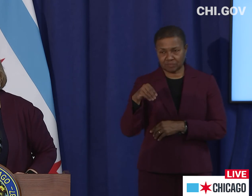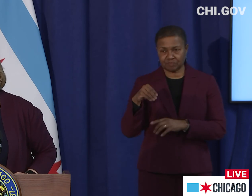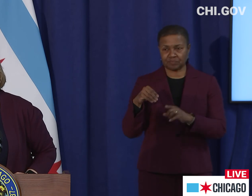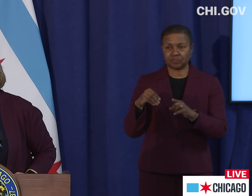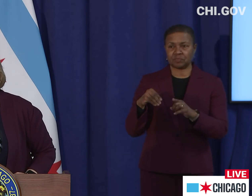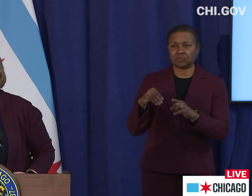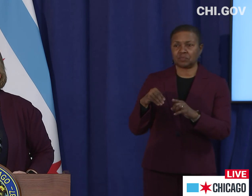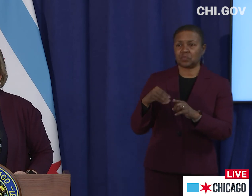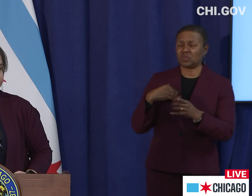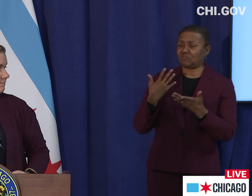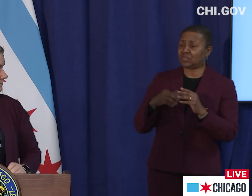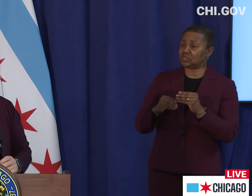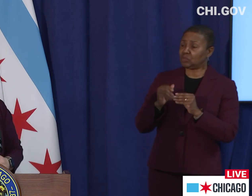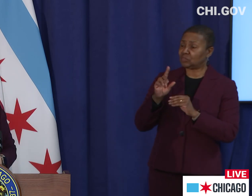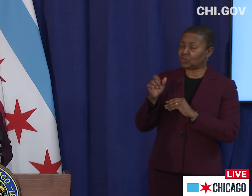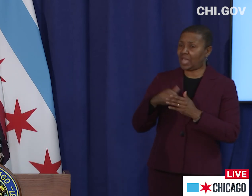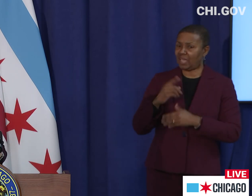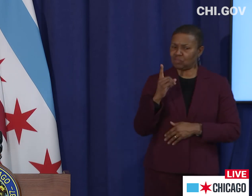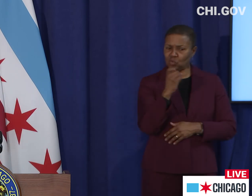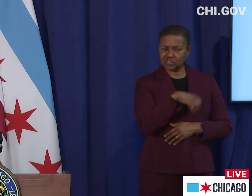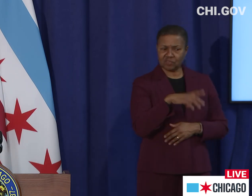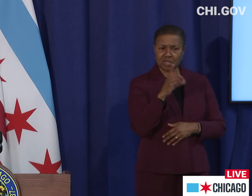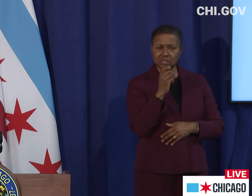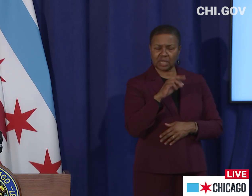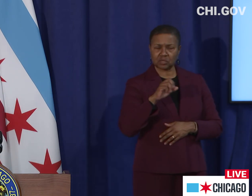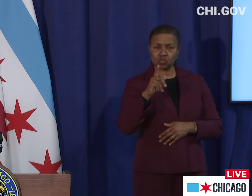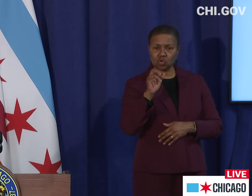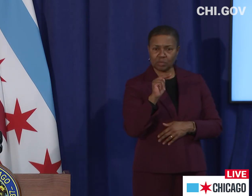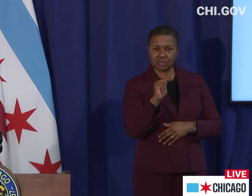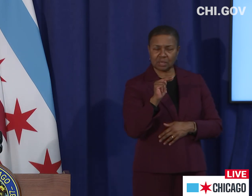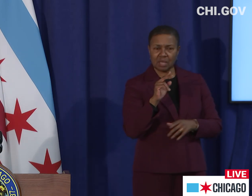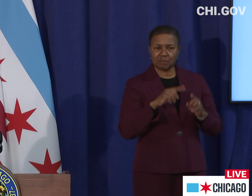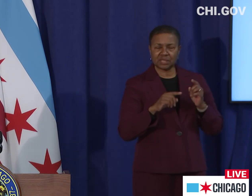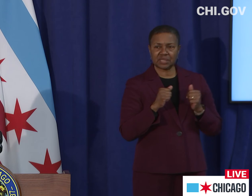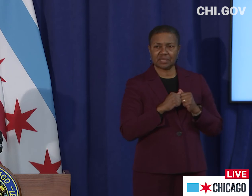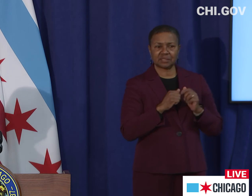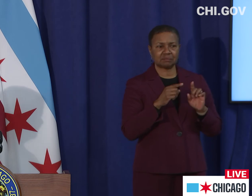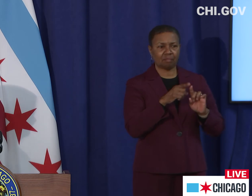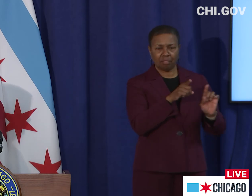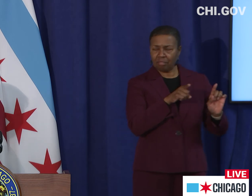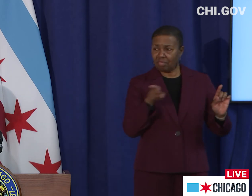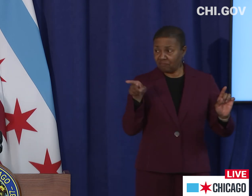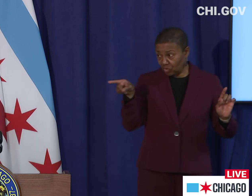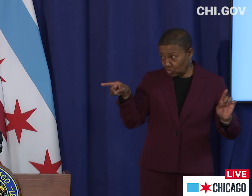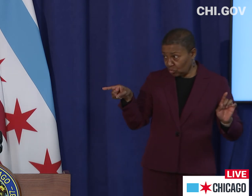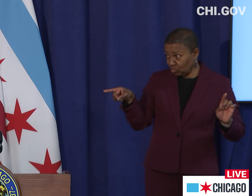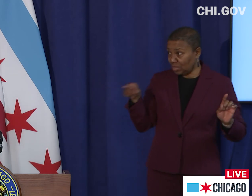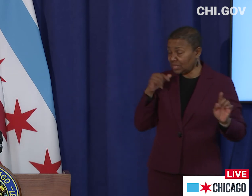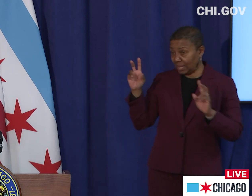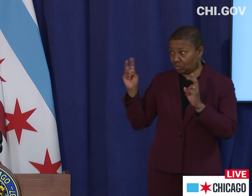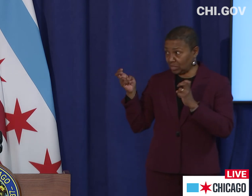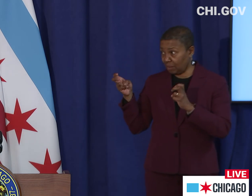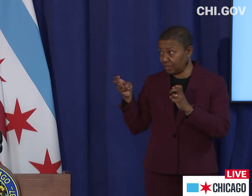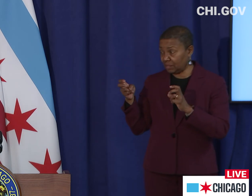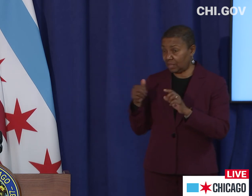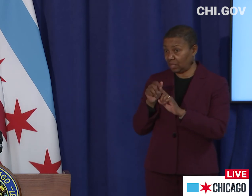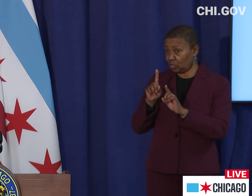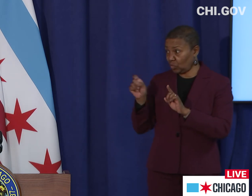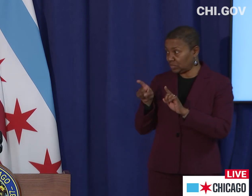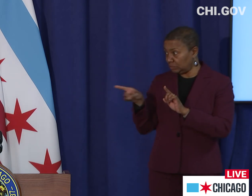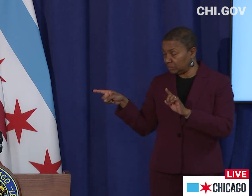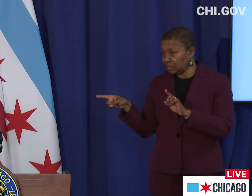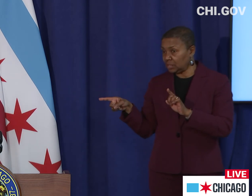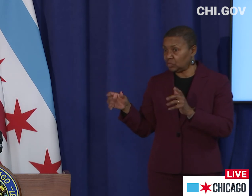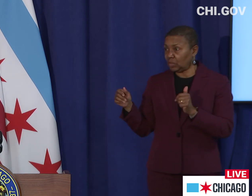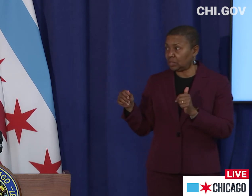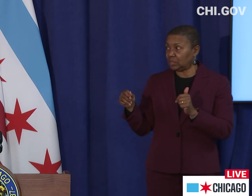of these questions. I had a question for Dr. Rubin, but then there is an off-topic question for you, Dr. Arwady. You